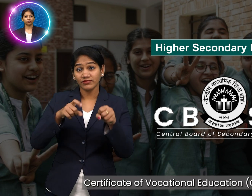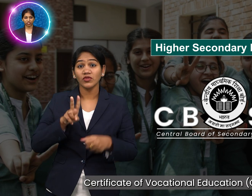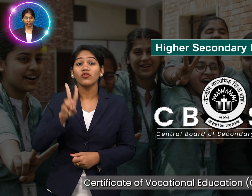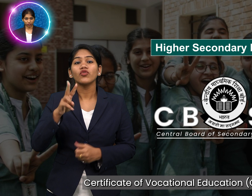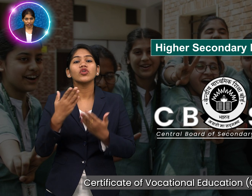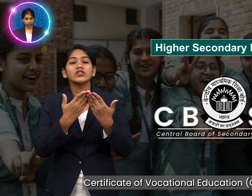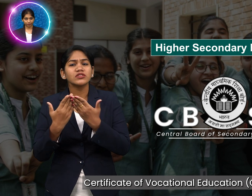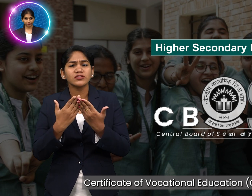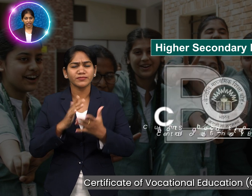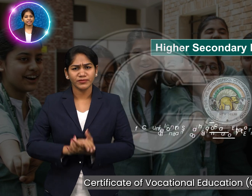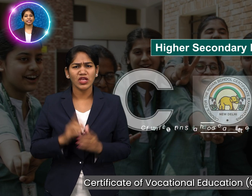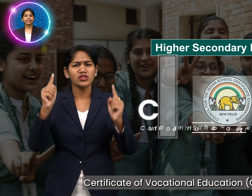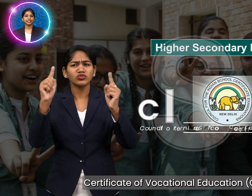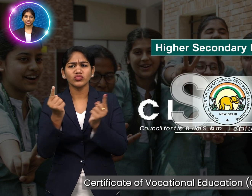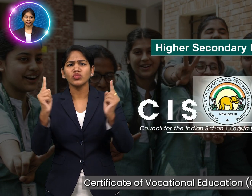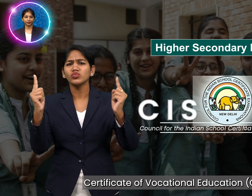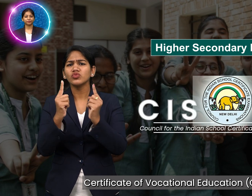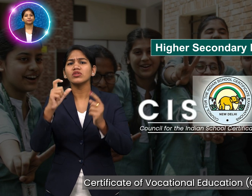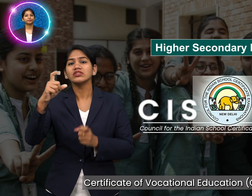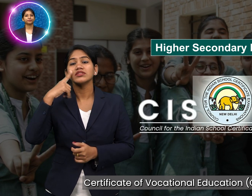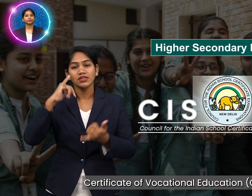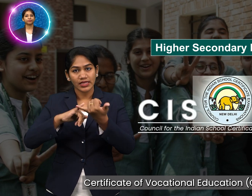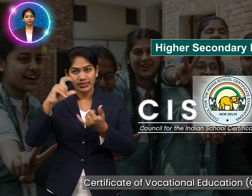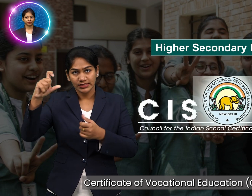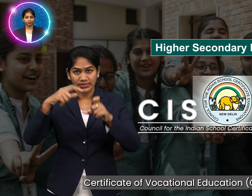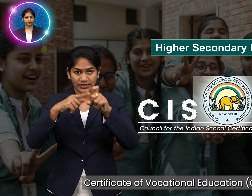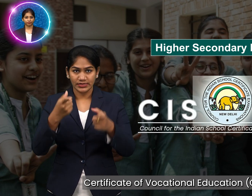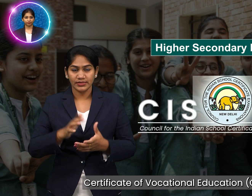Certificate of Vocational Education CISCE,